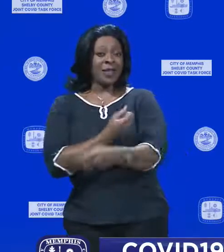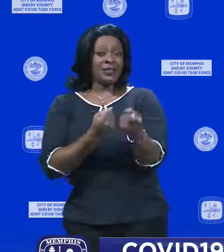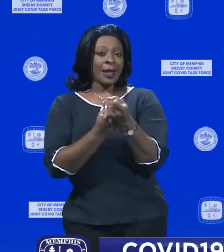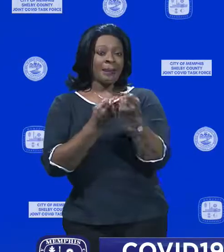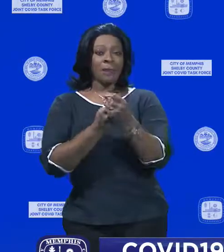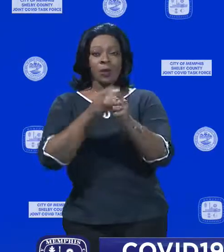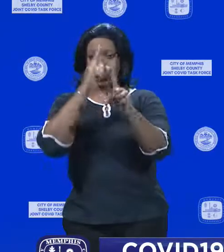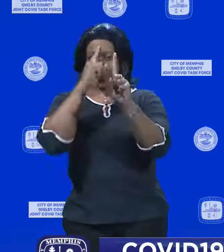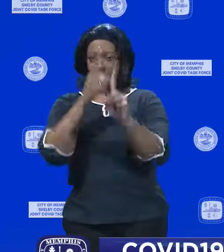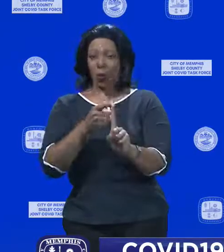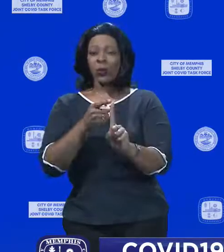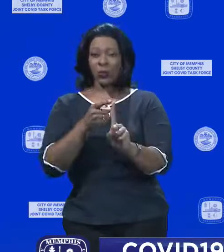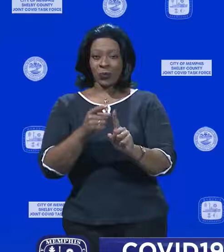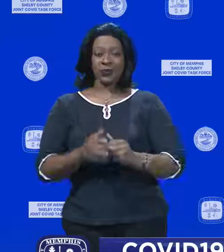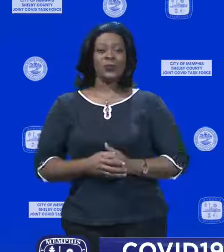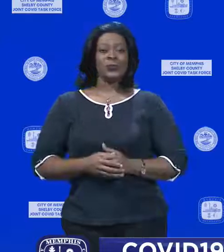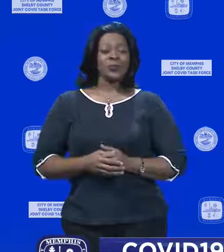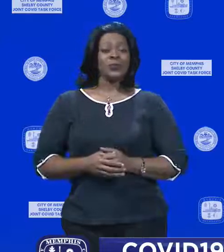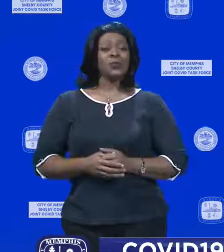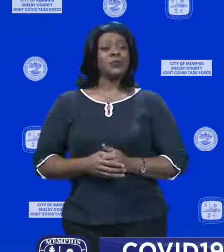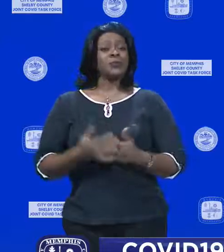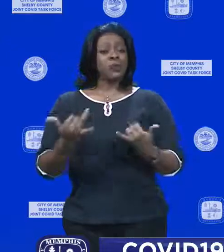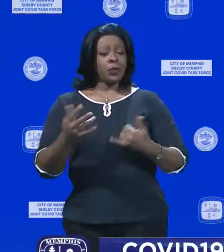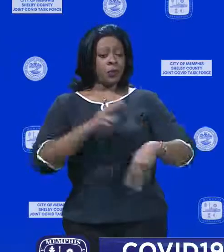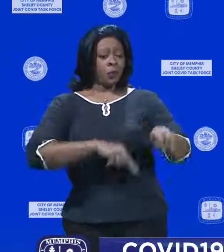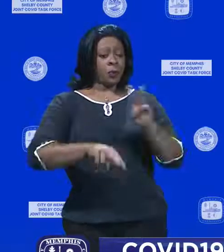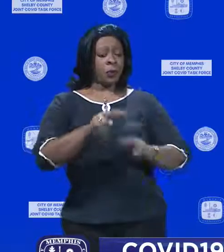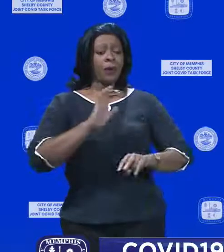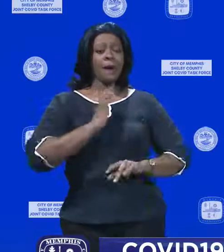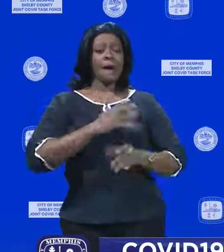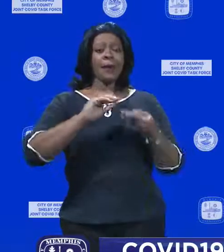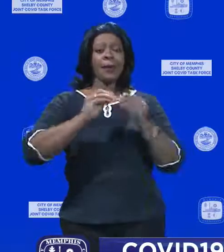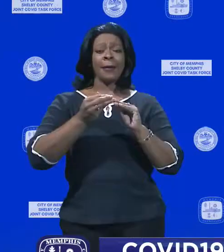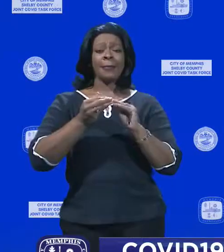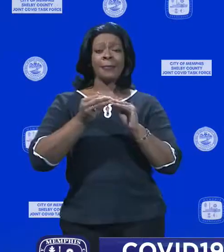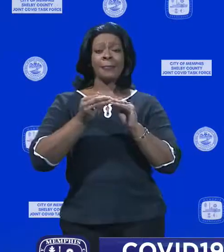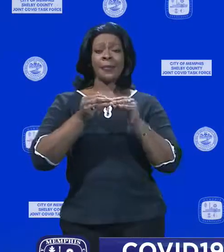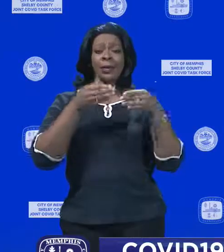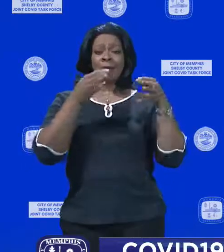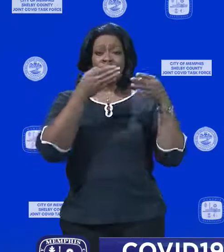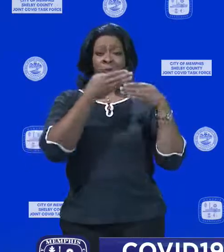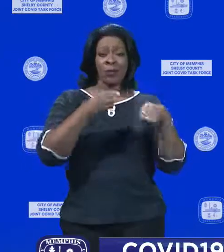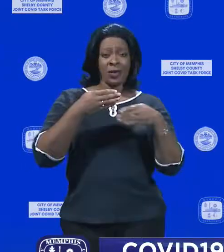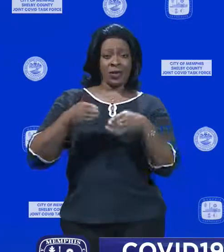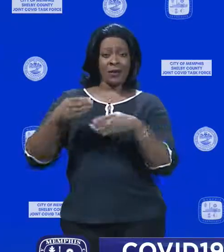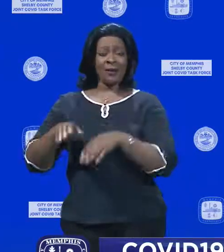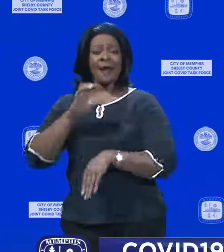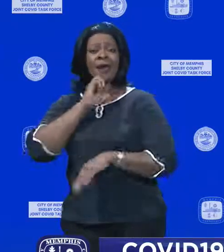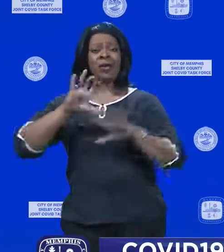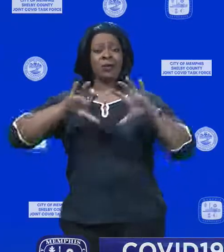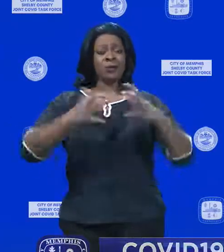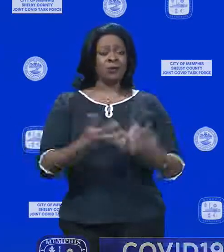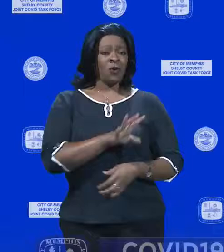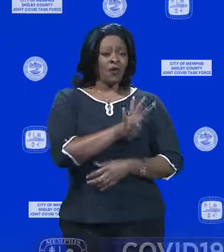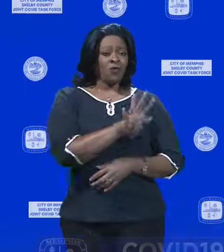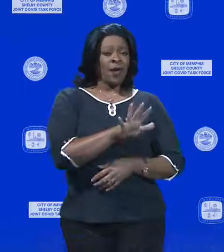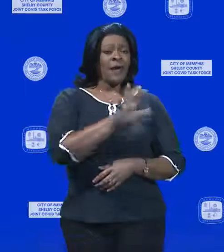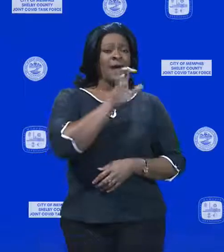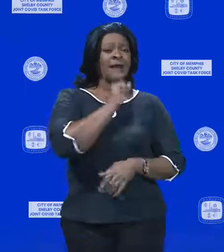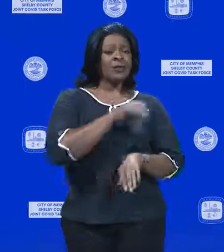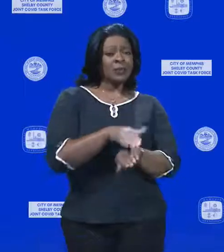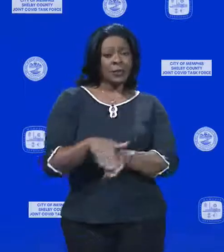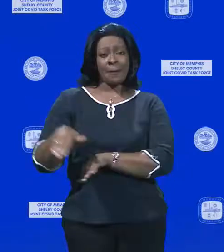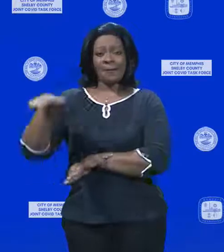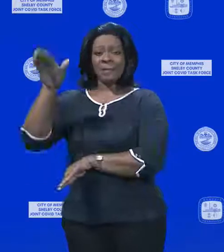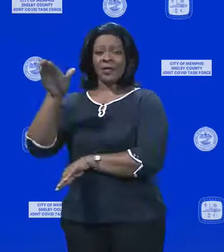goal. And when we look at our population breakdowns for all age groups 45 years old and